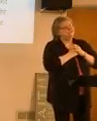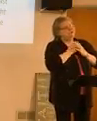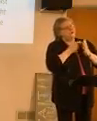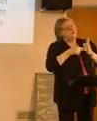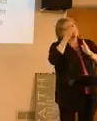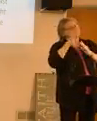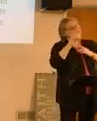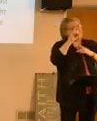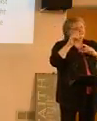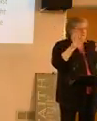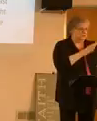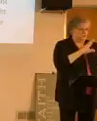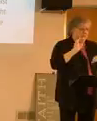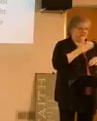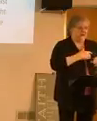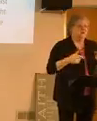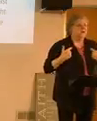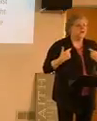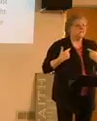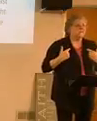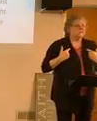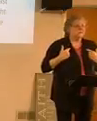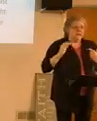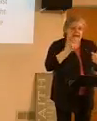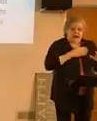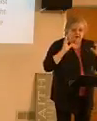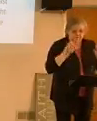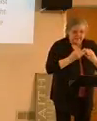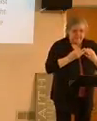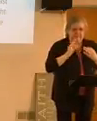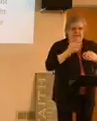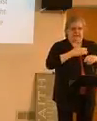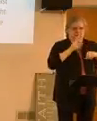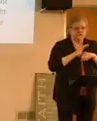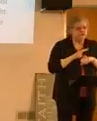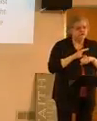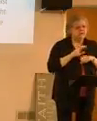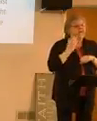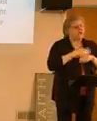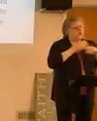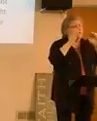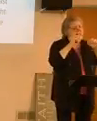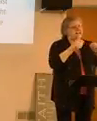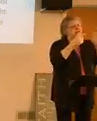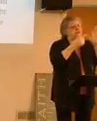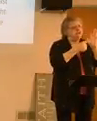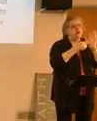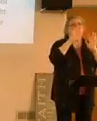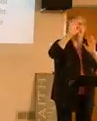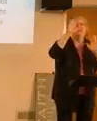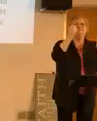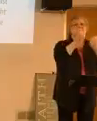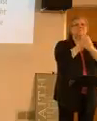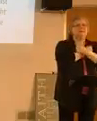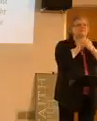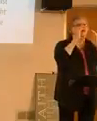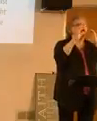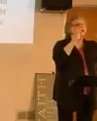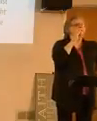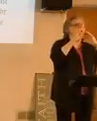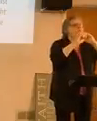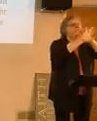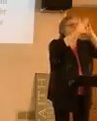God needs to do in our life, in our family, our church, so that we can show God's love and communicate the